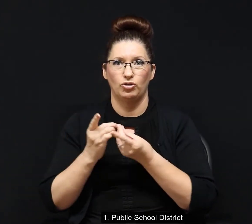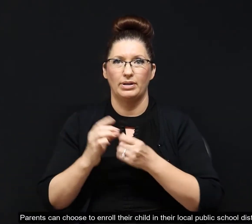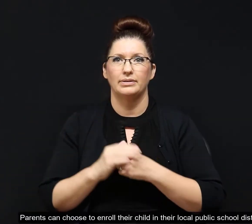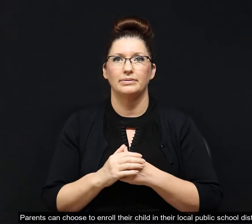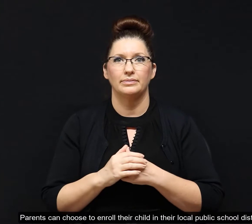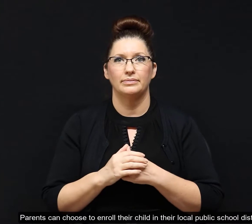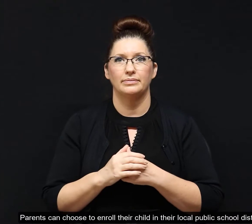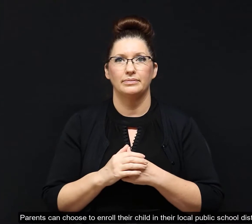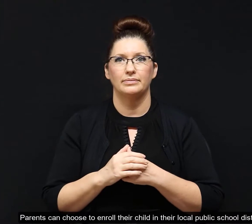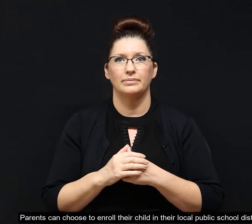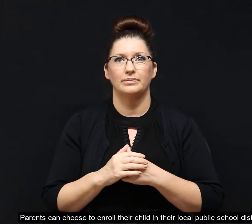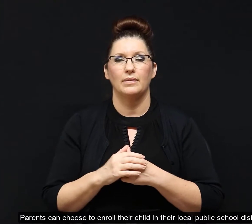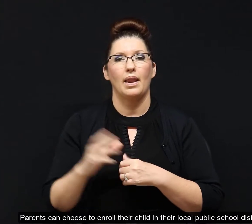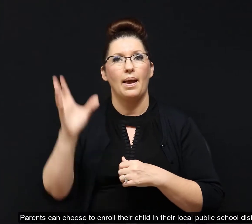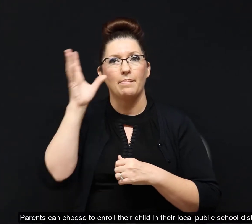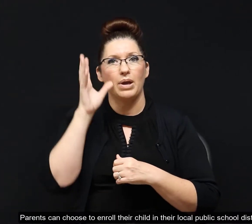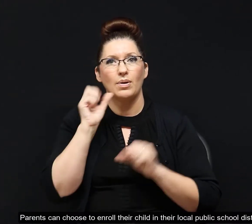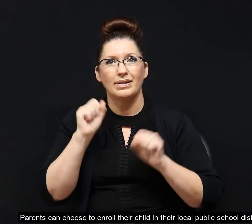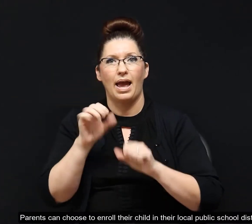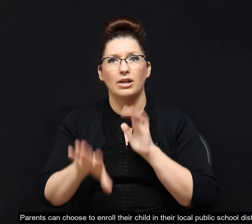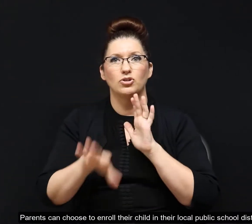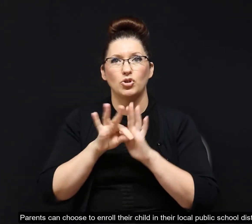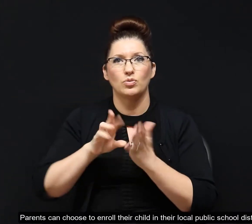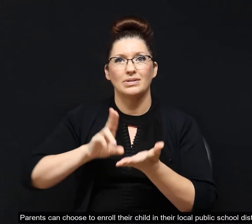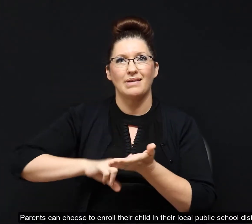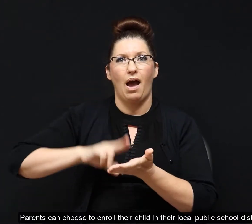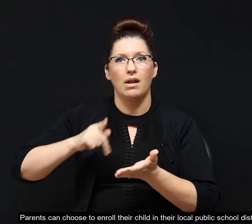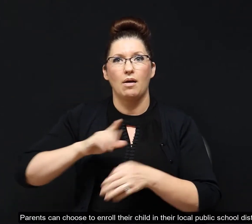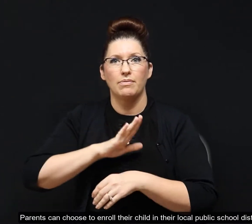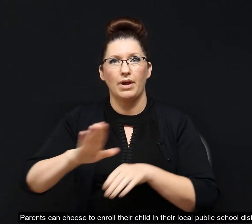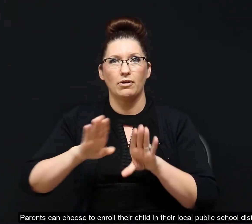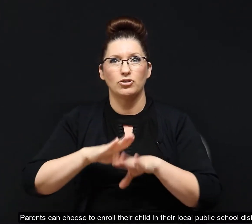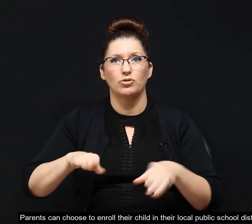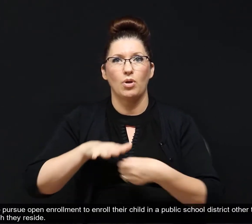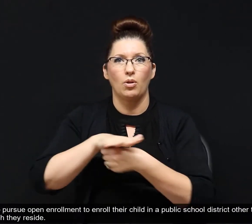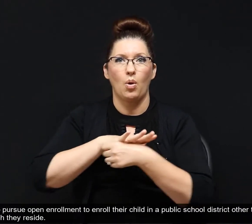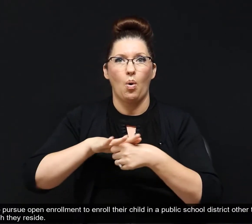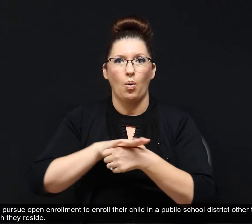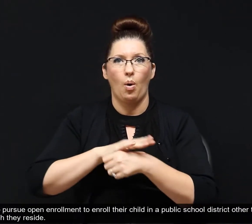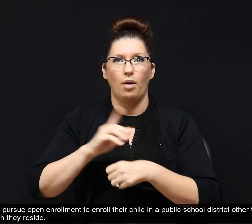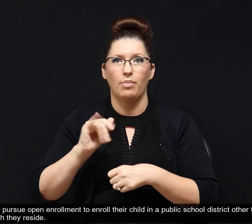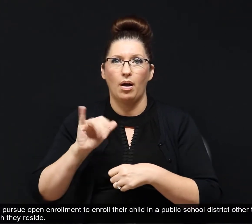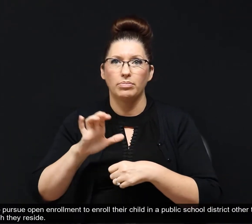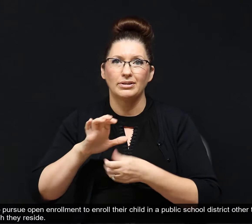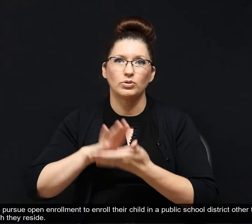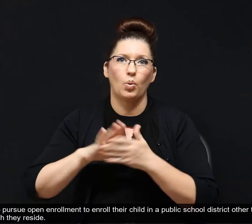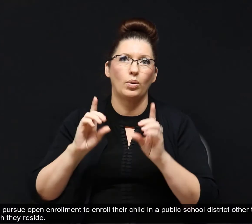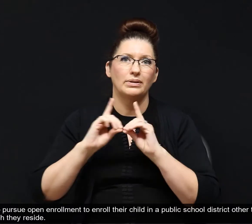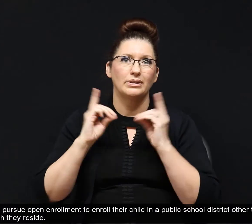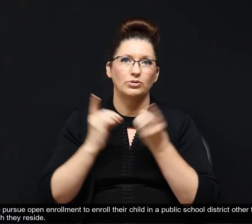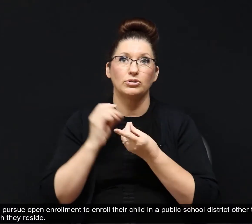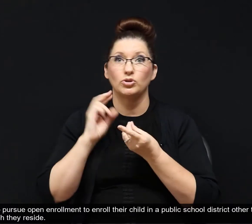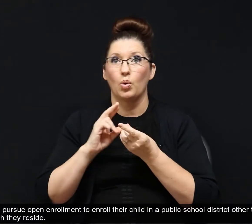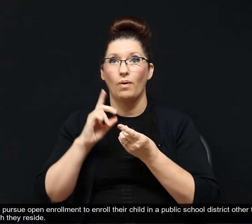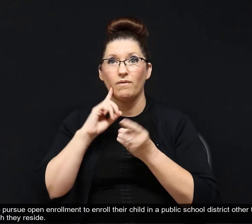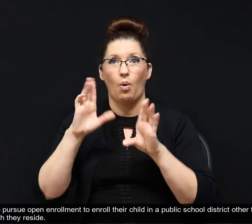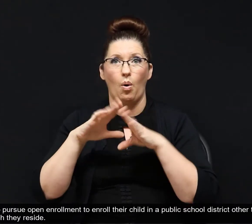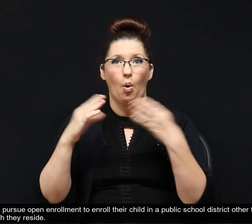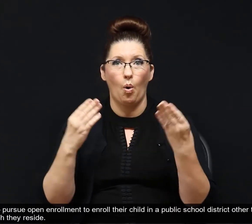Parents can choose to enroll their child in their local public school district or to pursue open enrollment to enroll their child in a